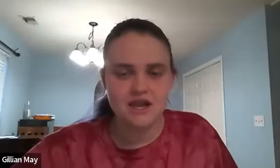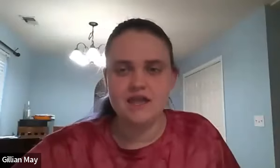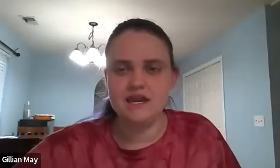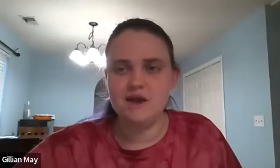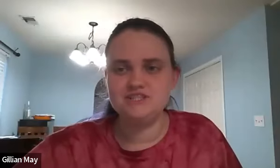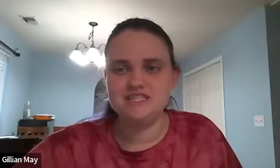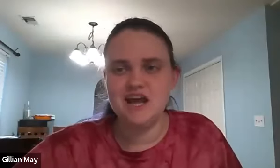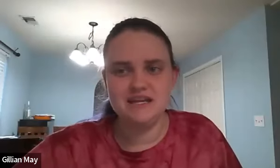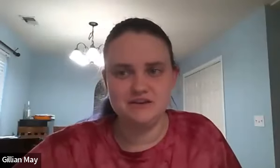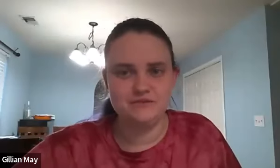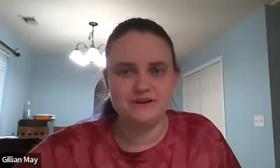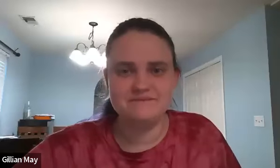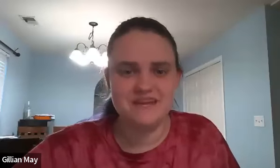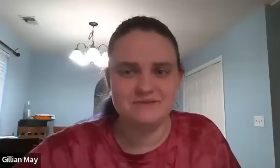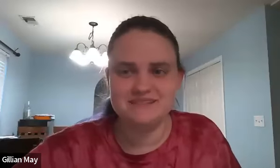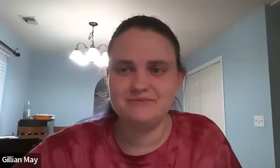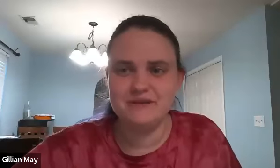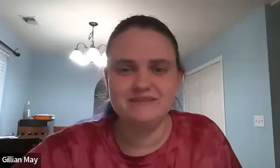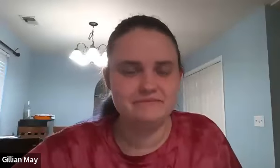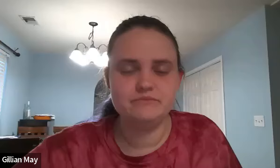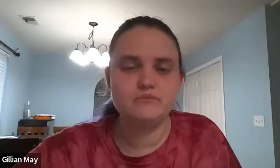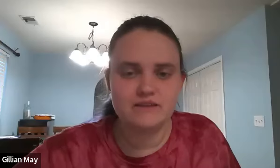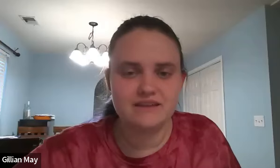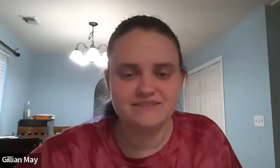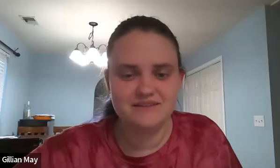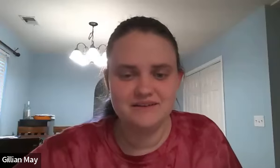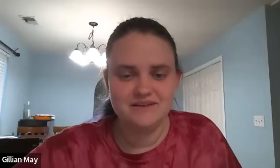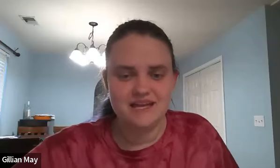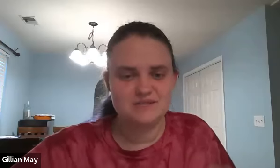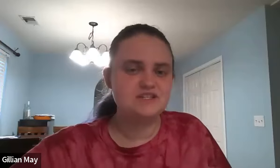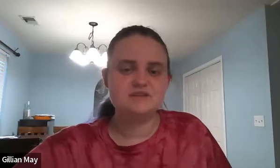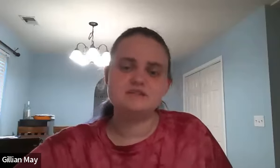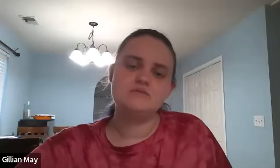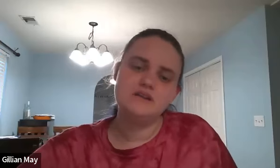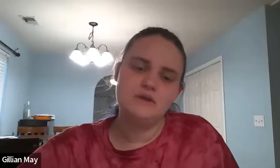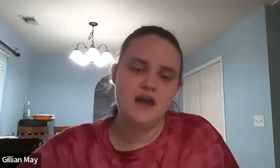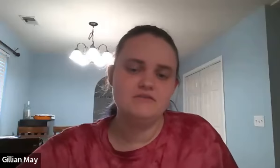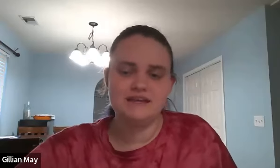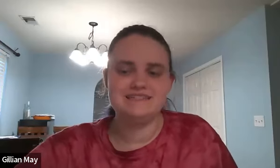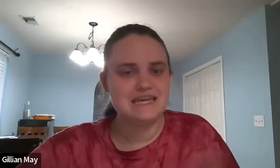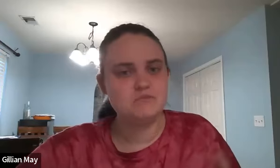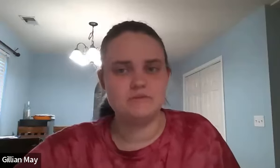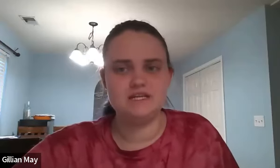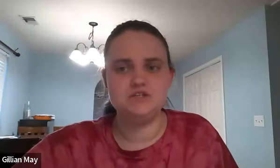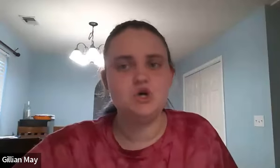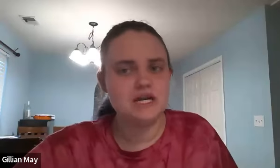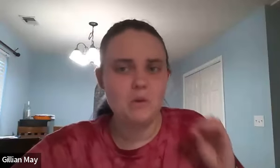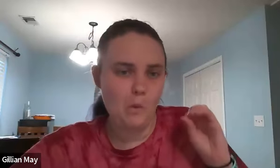and I was just not here for it. And I was like, we really, especially because I was like, really, we have like 10 more minutes. You couldn't